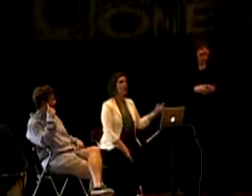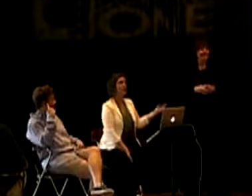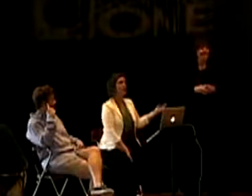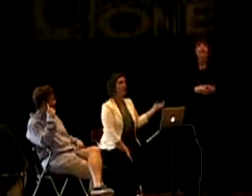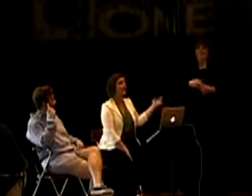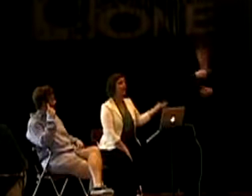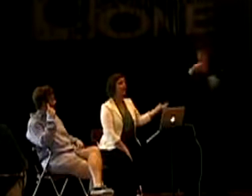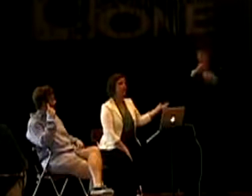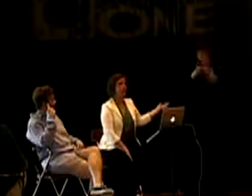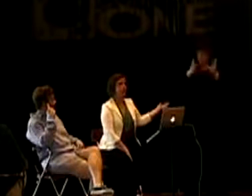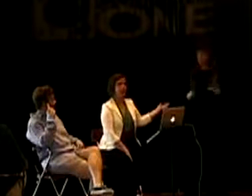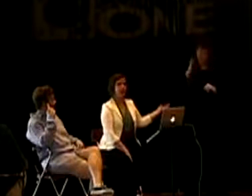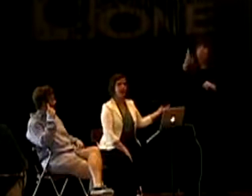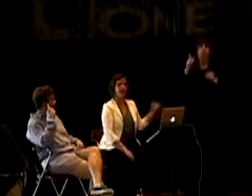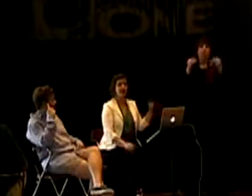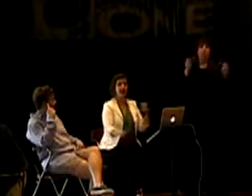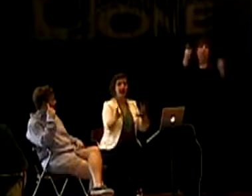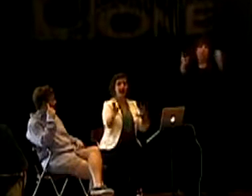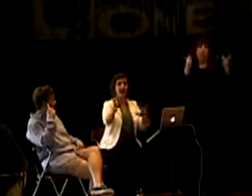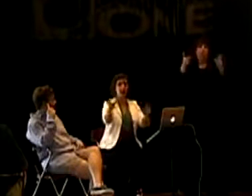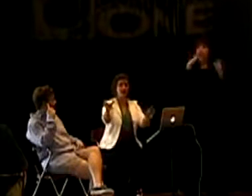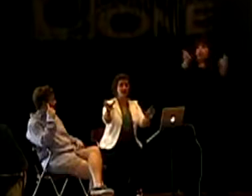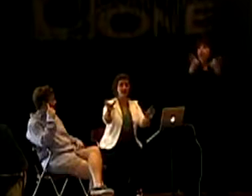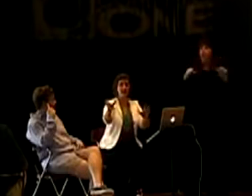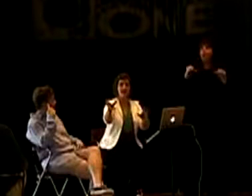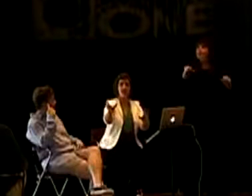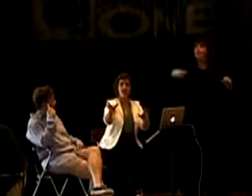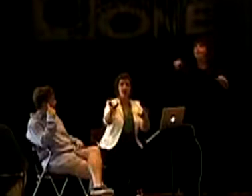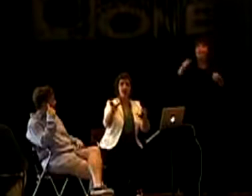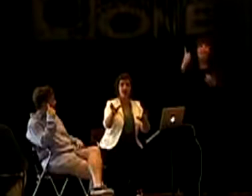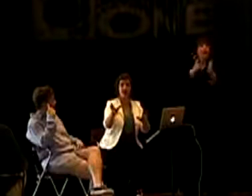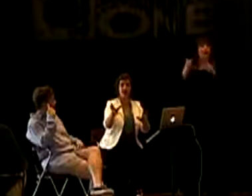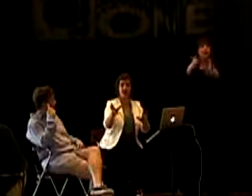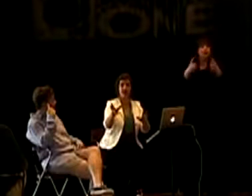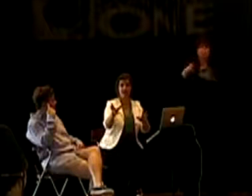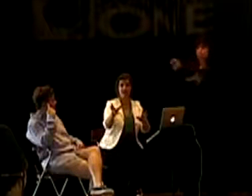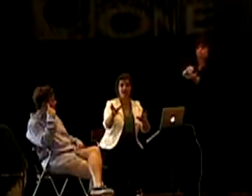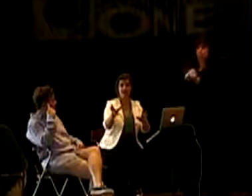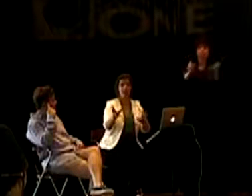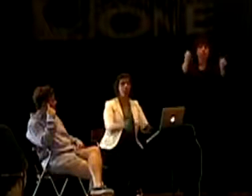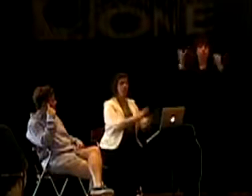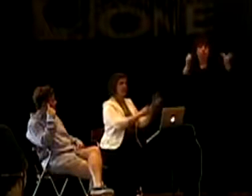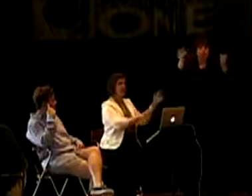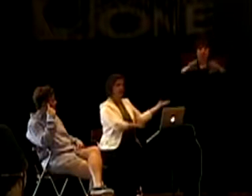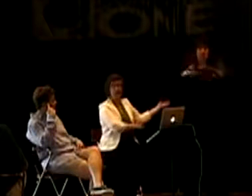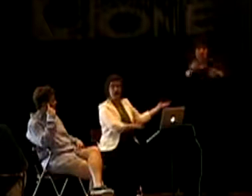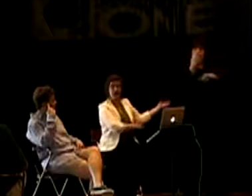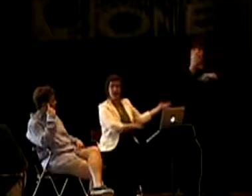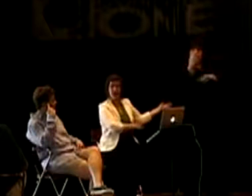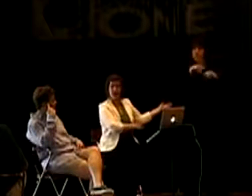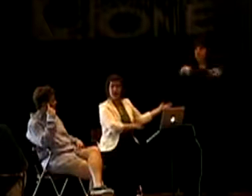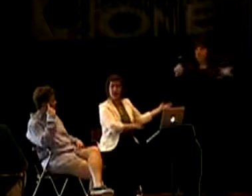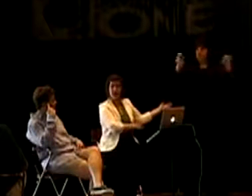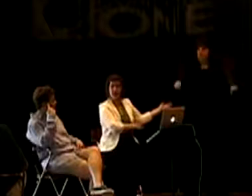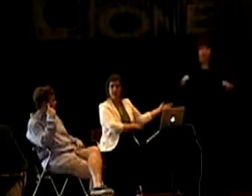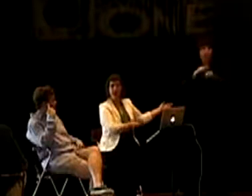who will be signing for us for any questions that come from the audience will be signed up